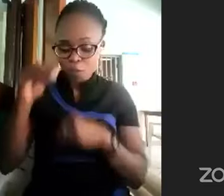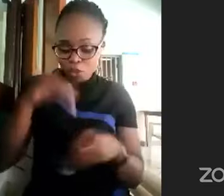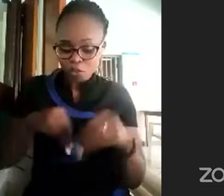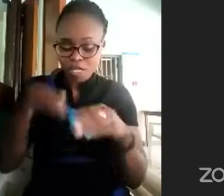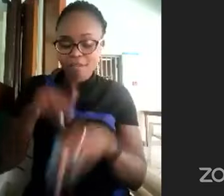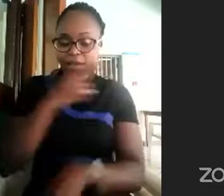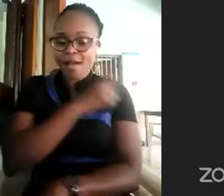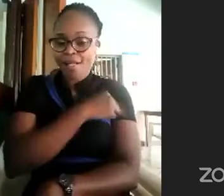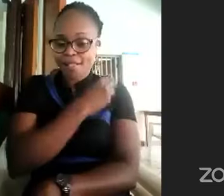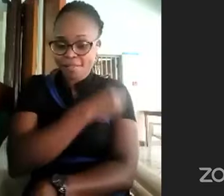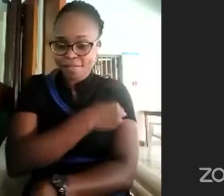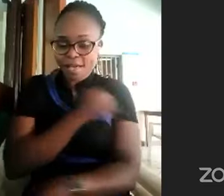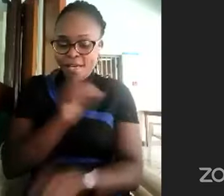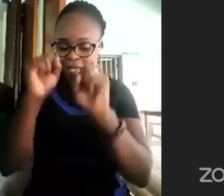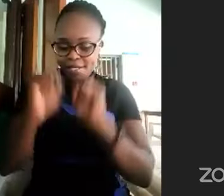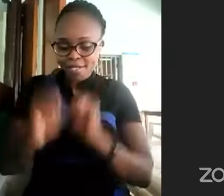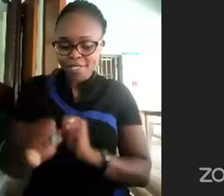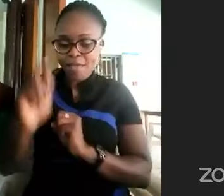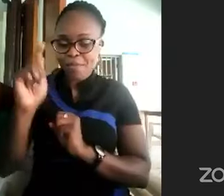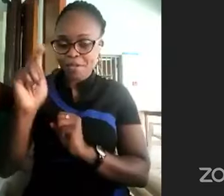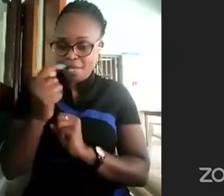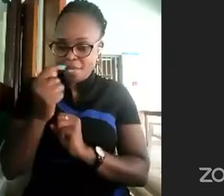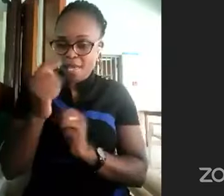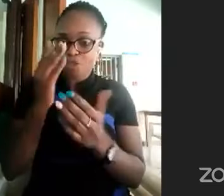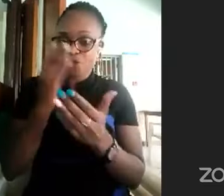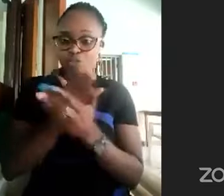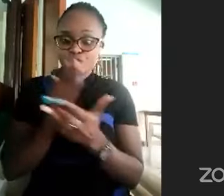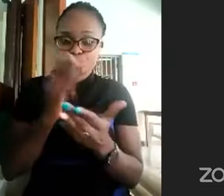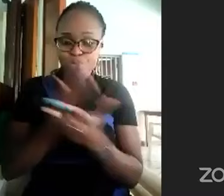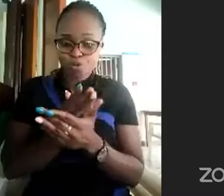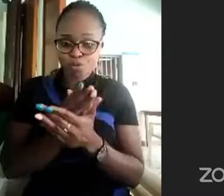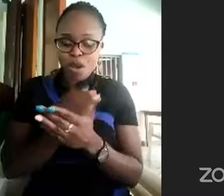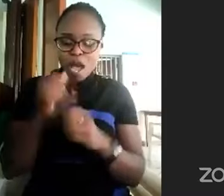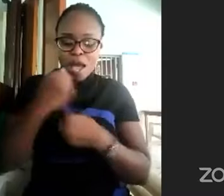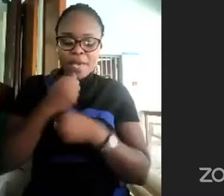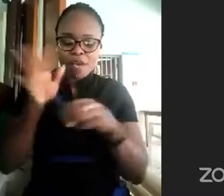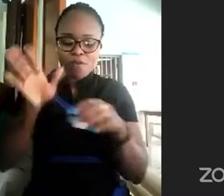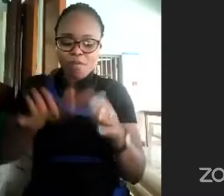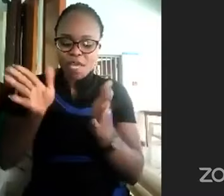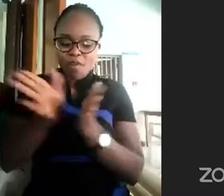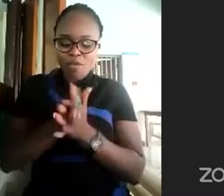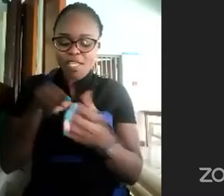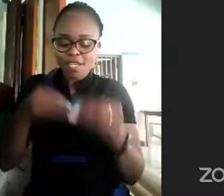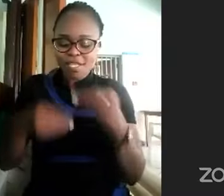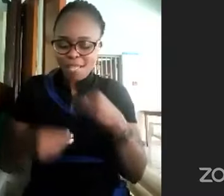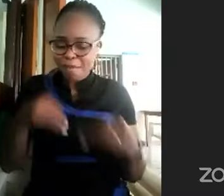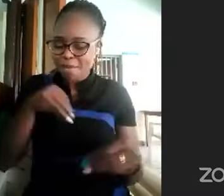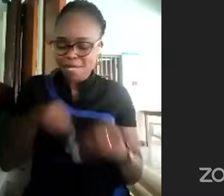as exposed women with disability to a lot of vulnerability, they are not able to be attended to the way it's supposed to